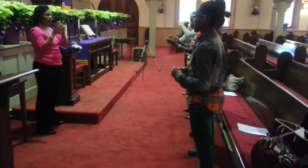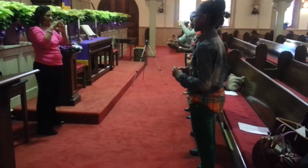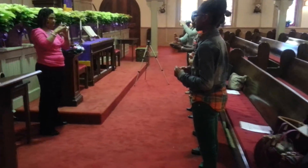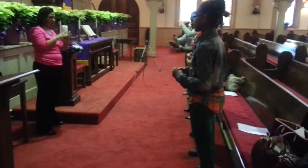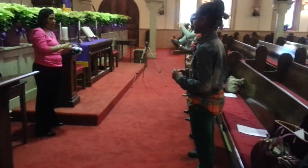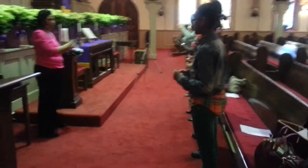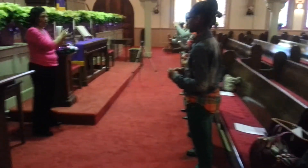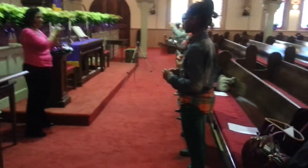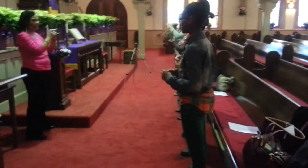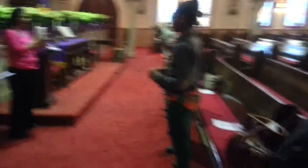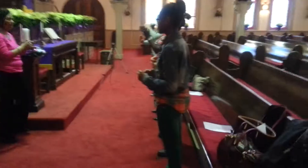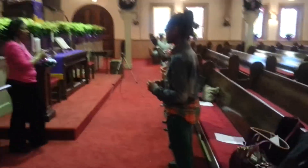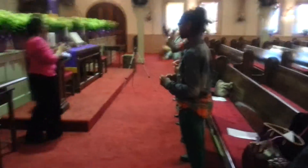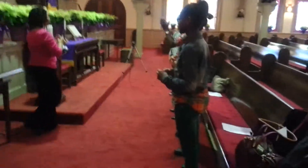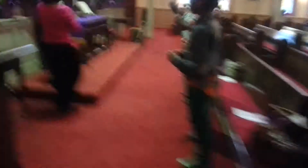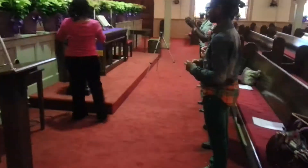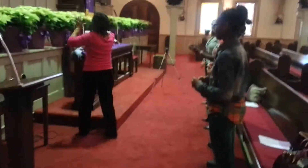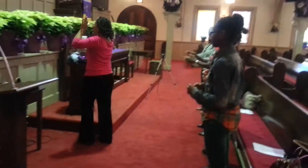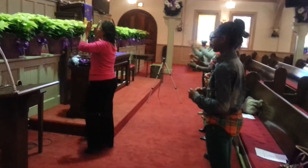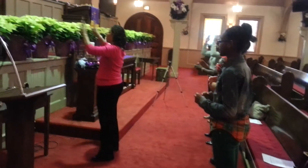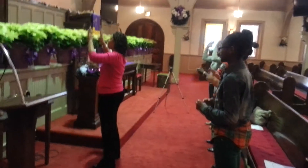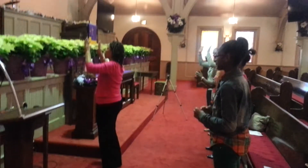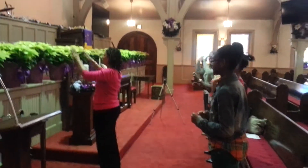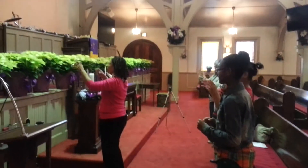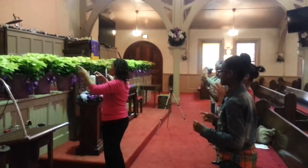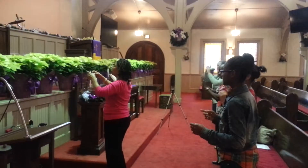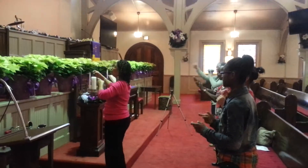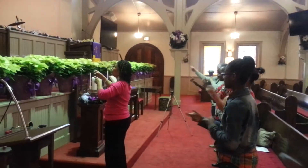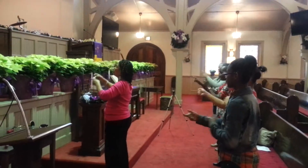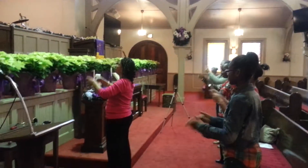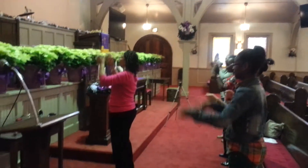that cursive writing thing. So you got awesome ruler,